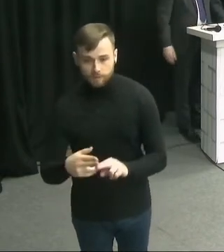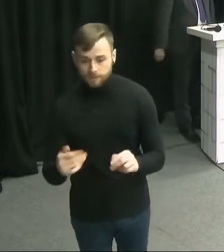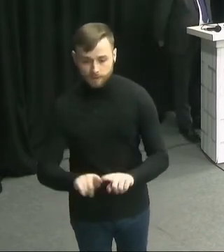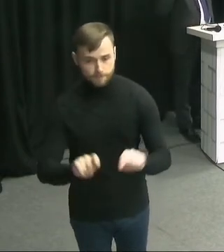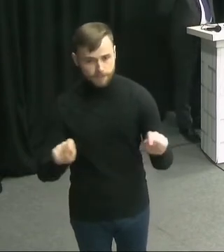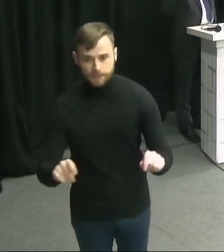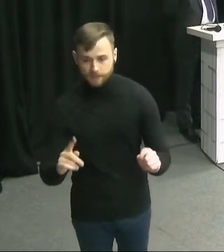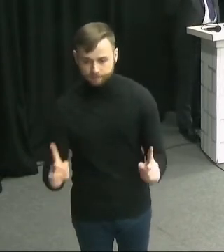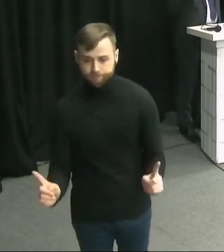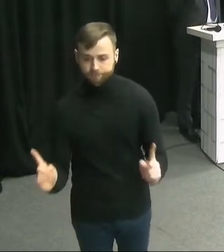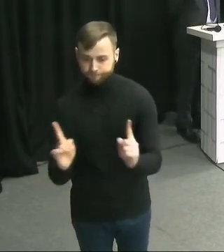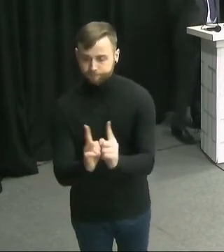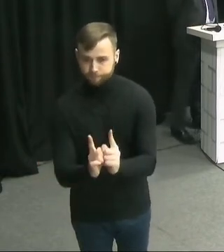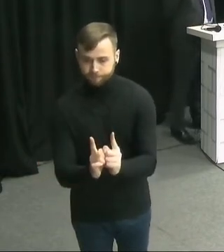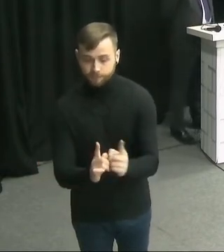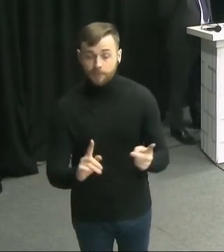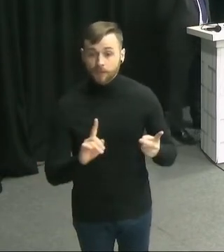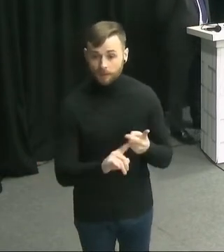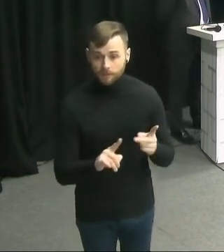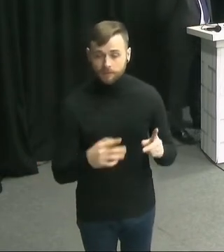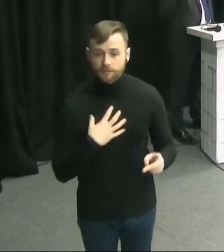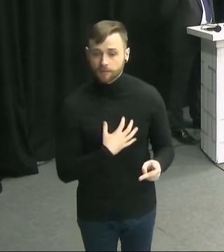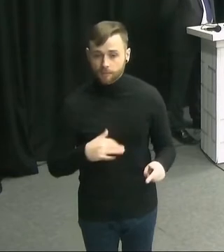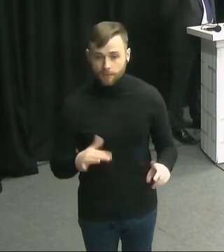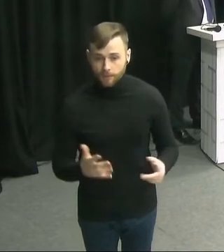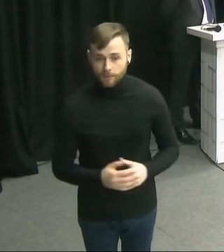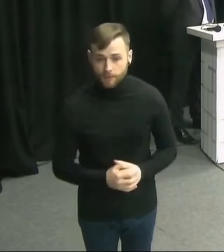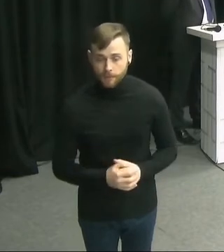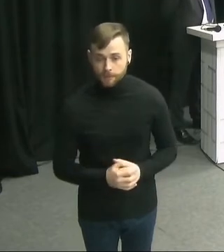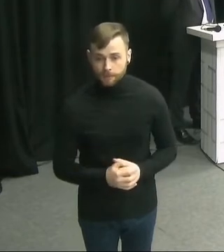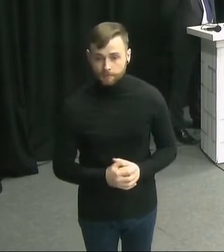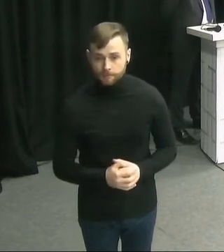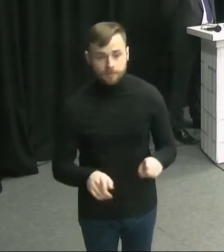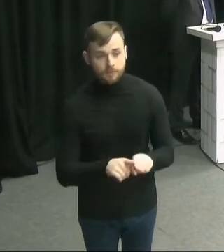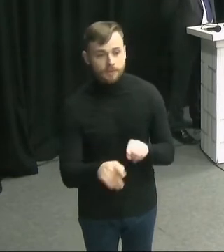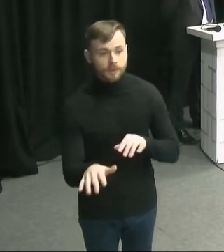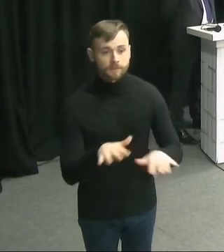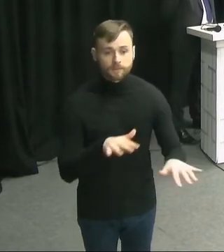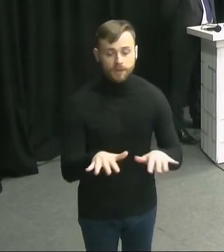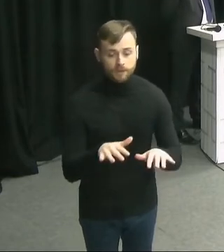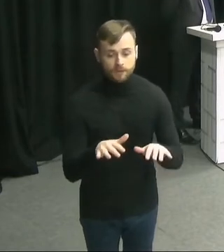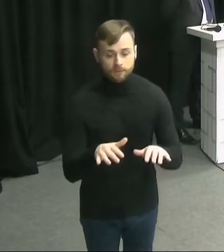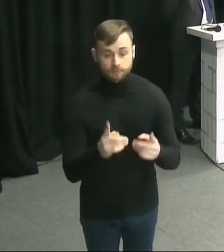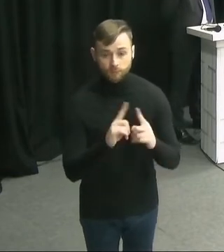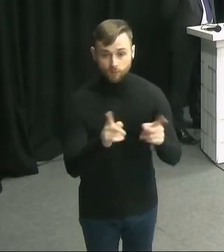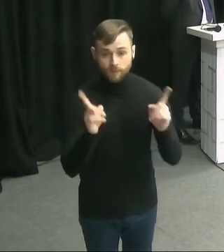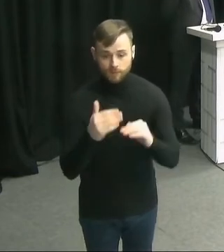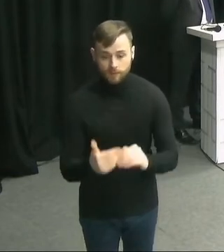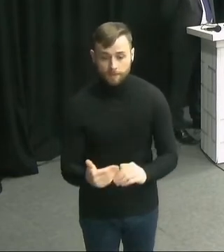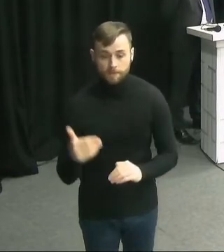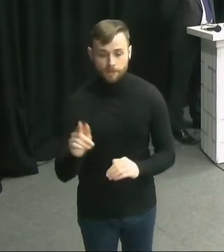student. Another important step is activities outside of the university, which are important